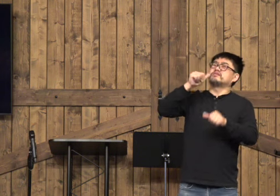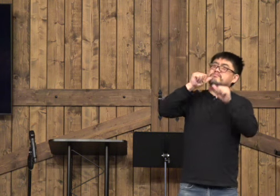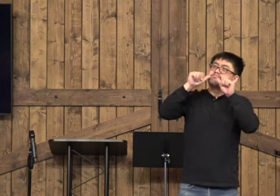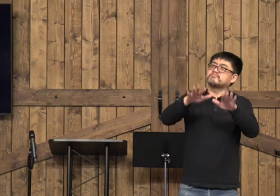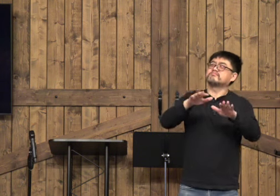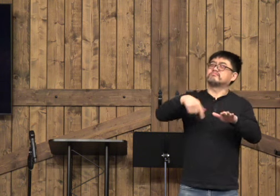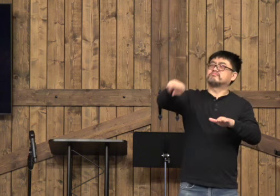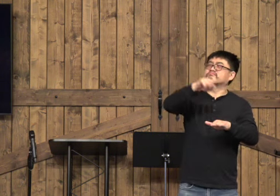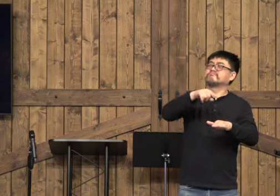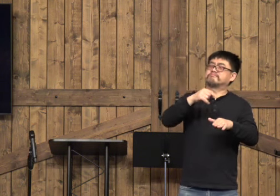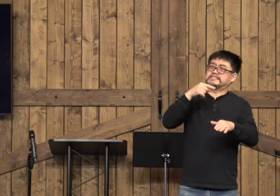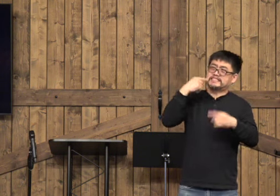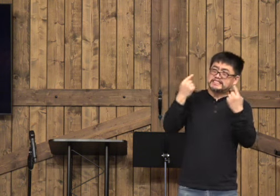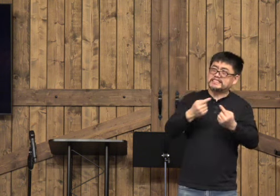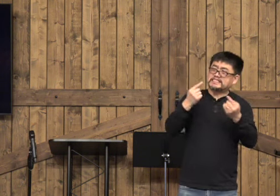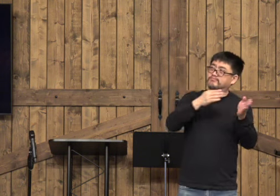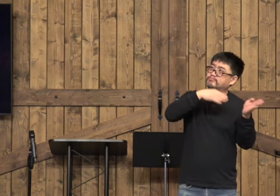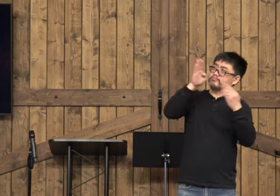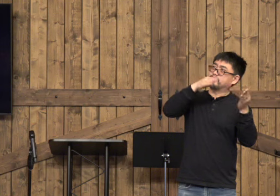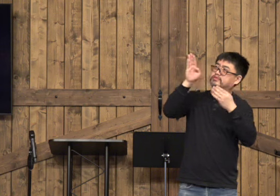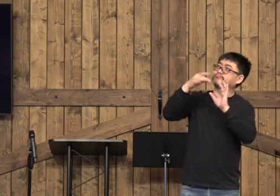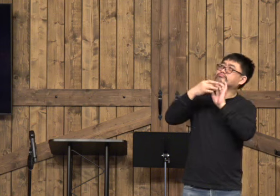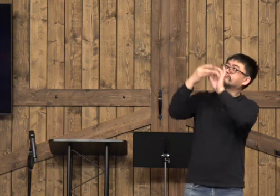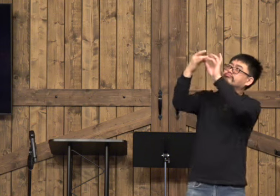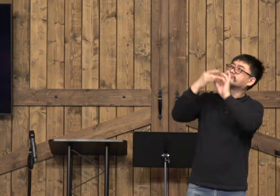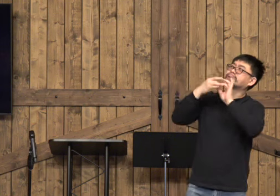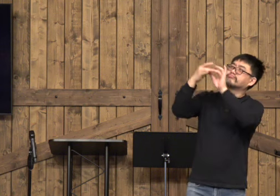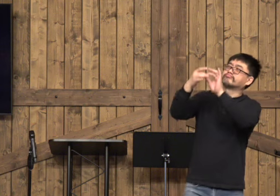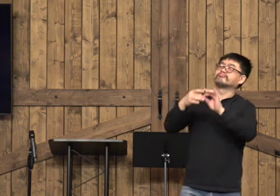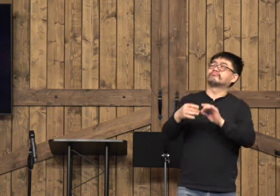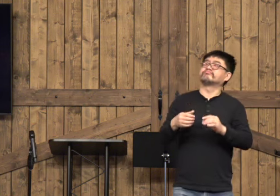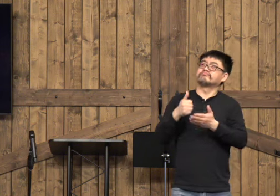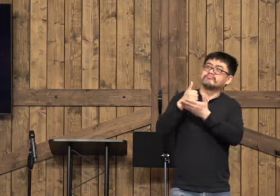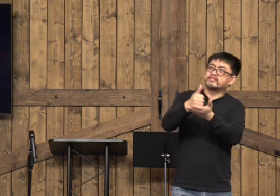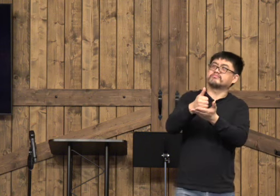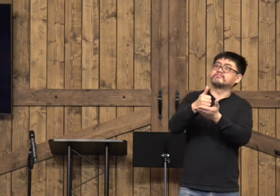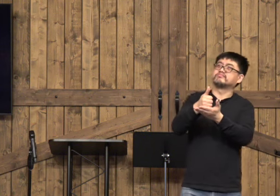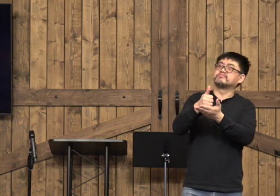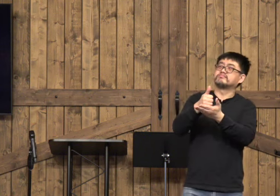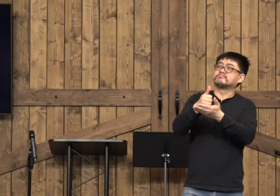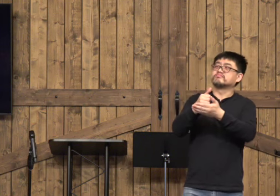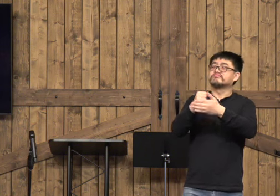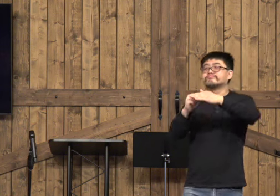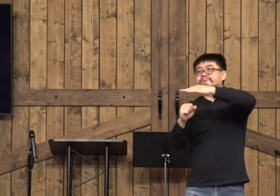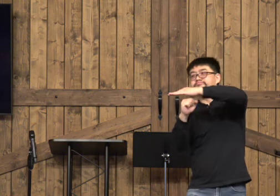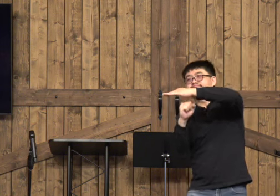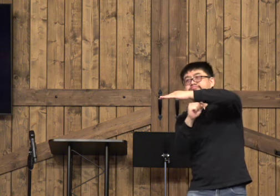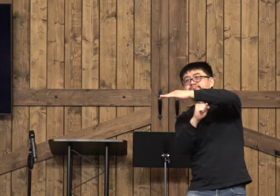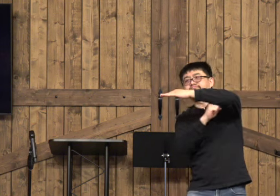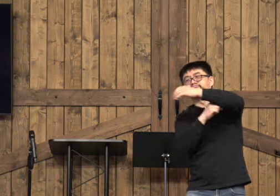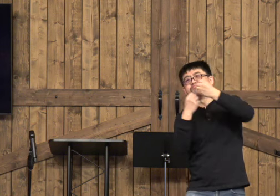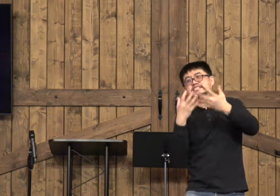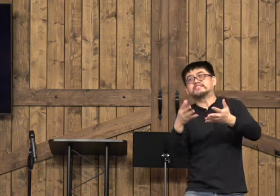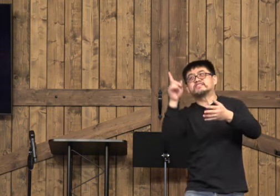being dying and three days later raising her today and that restores our relationship these are the